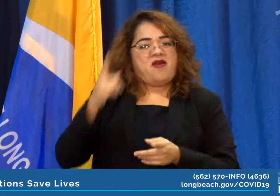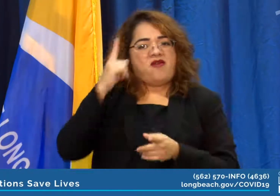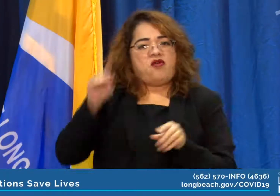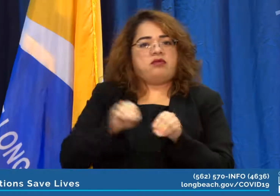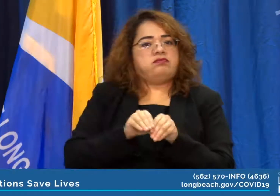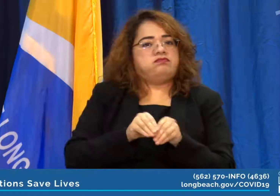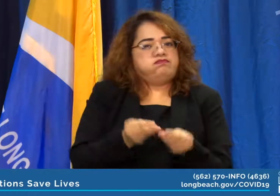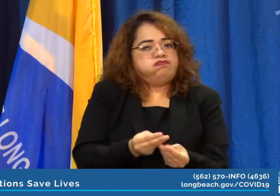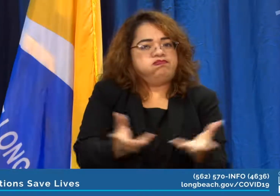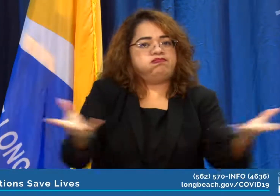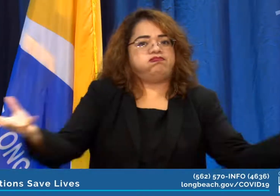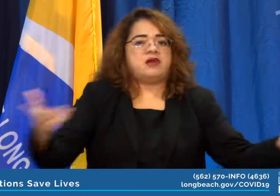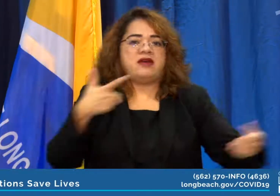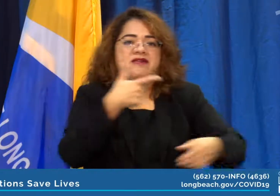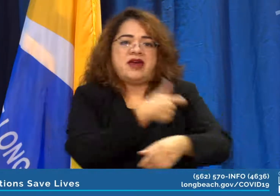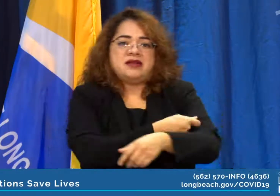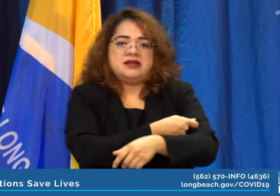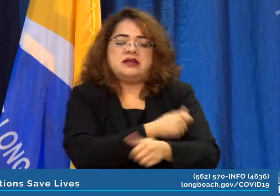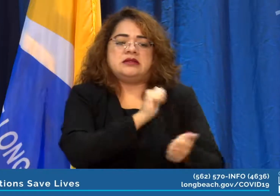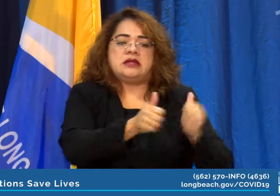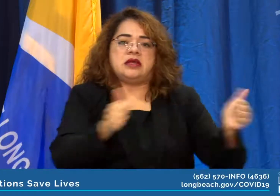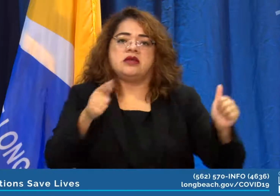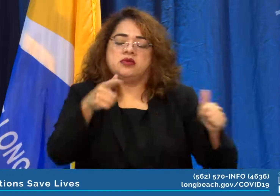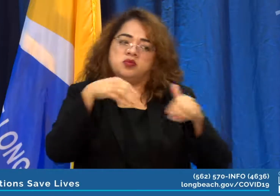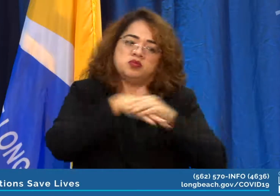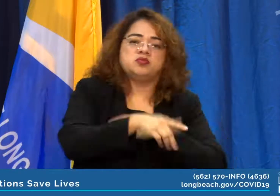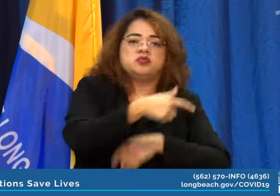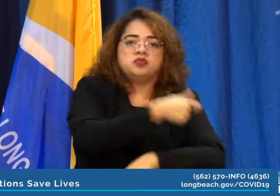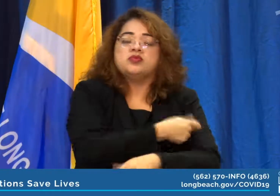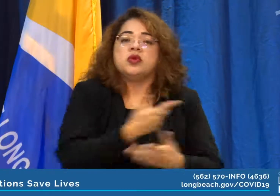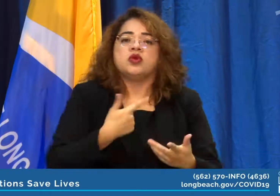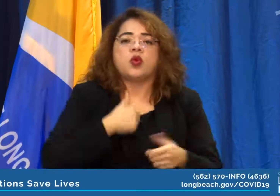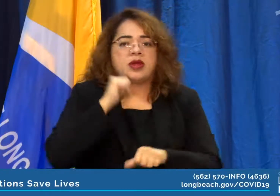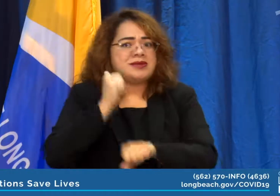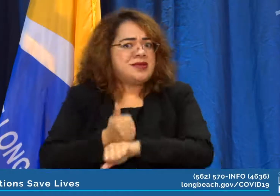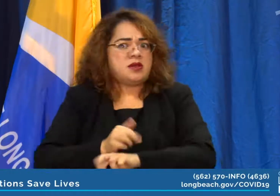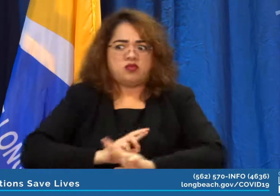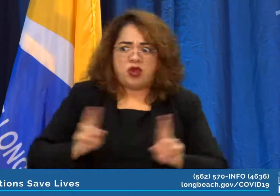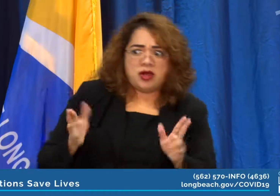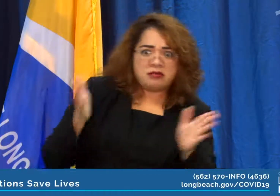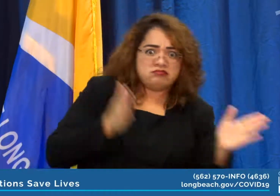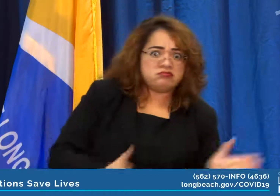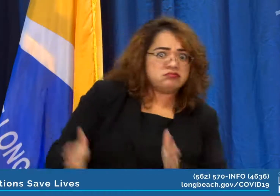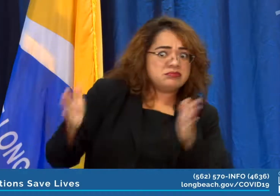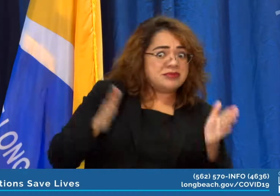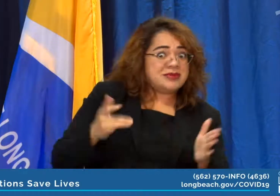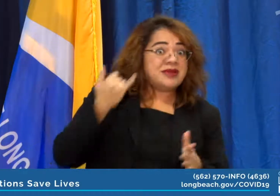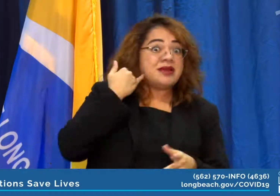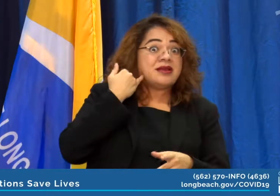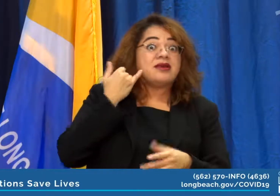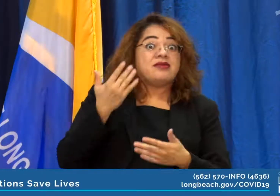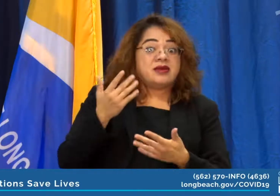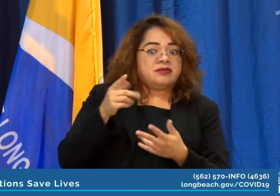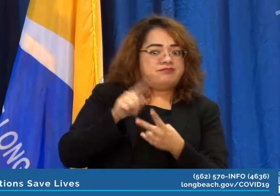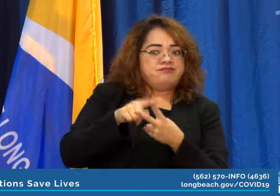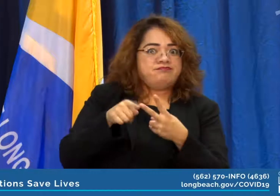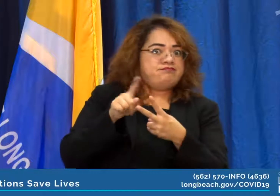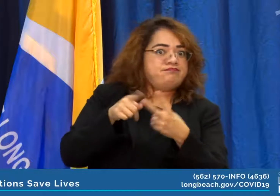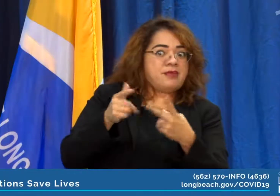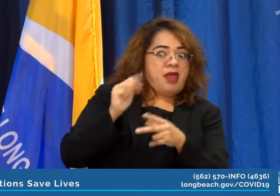vaccine is passed and is ready to come through, we are set up and ready to go for that next step.